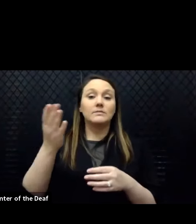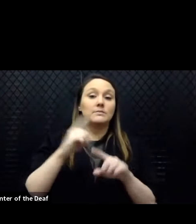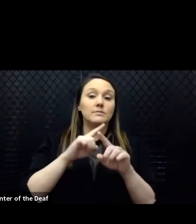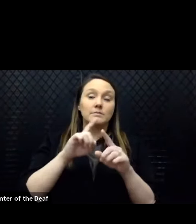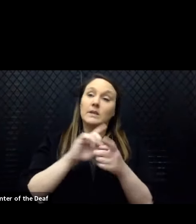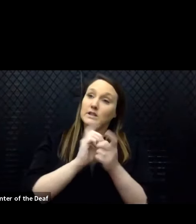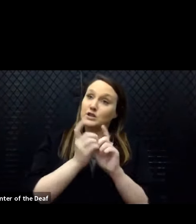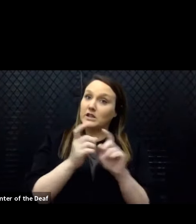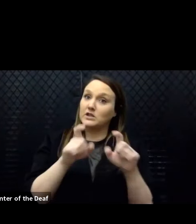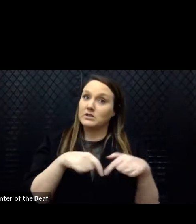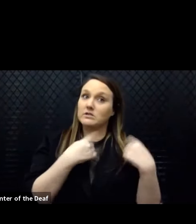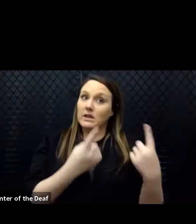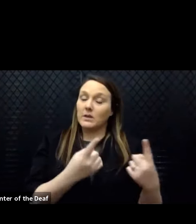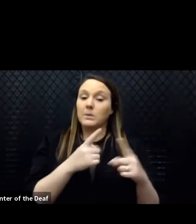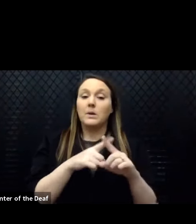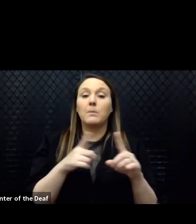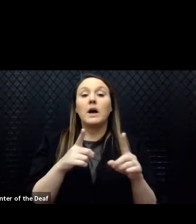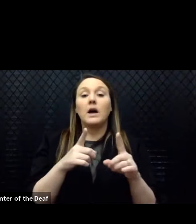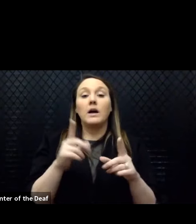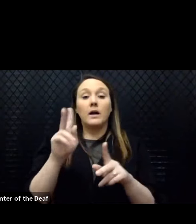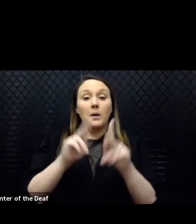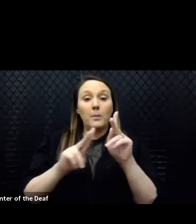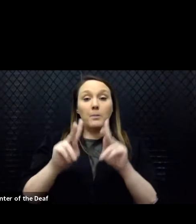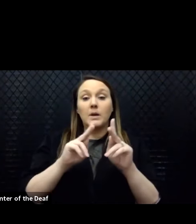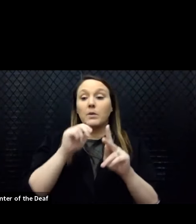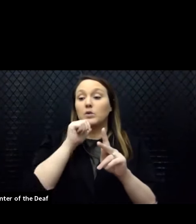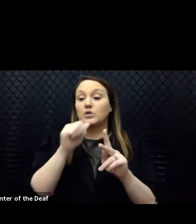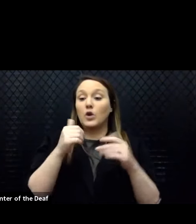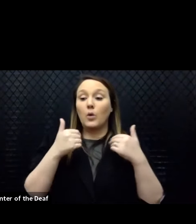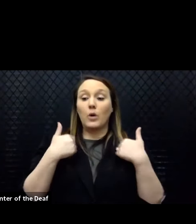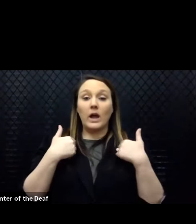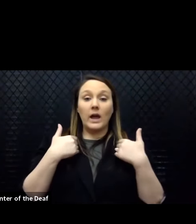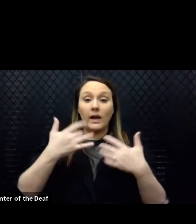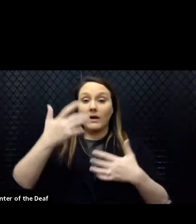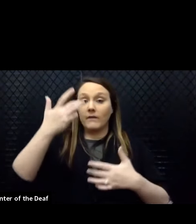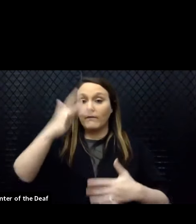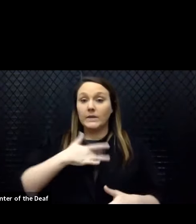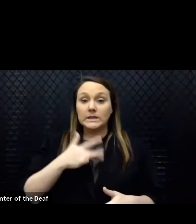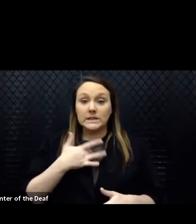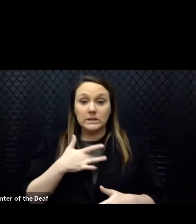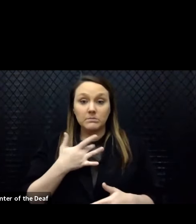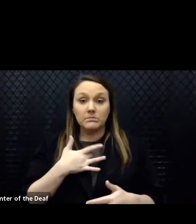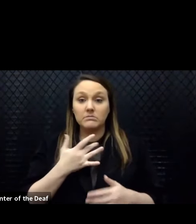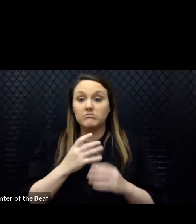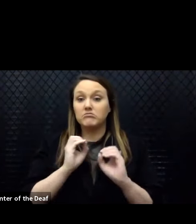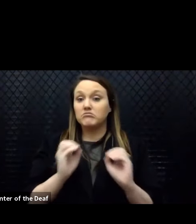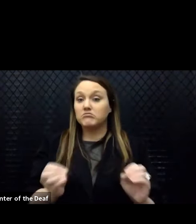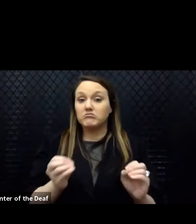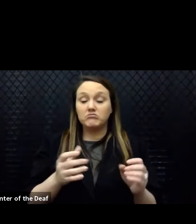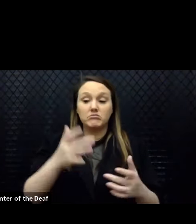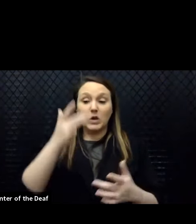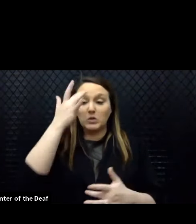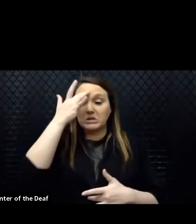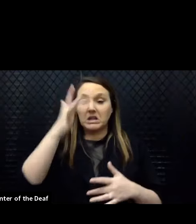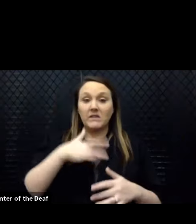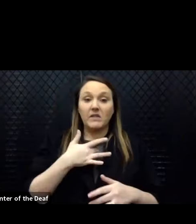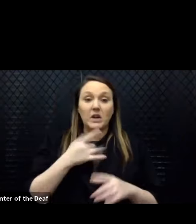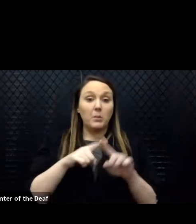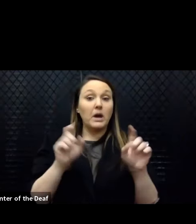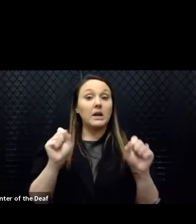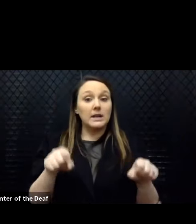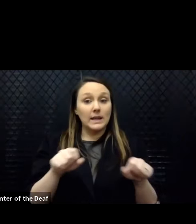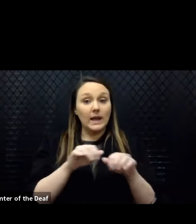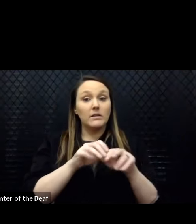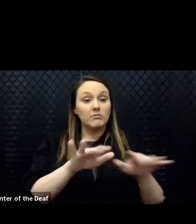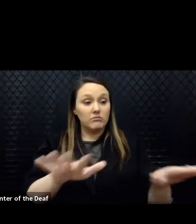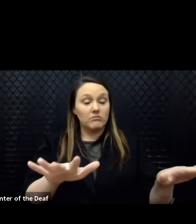has changed, that there are people that don't have symptoms or aren't showing symptoms that can spread the disease. And so anybody could have it. There's